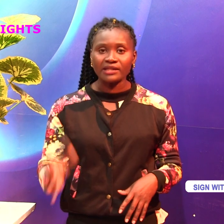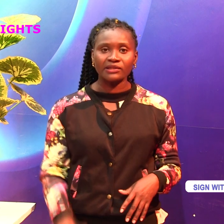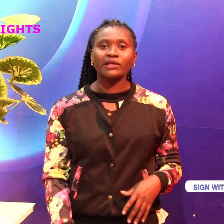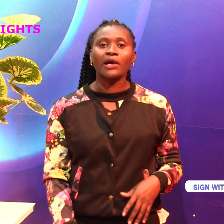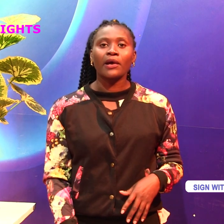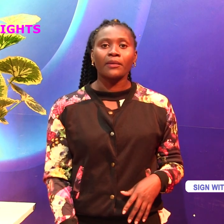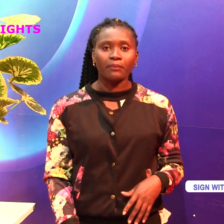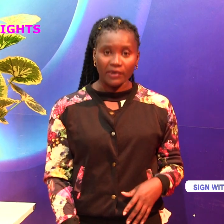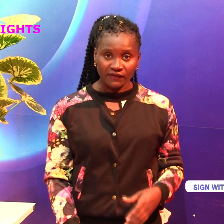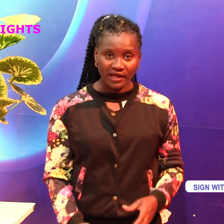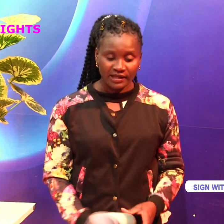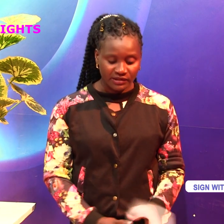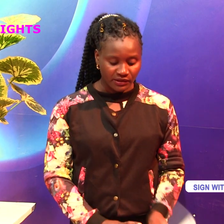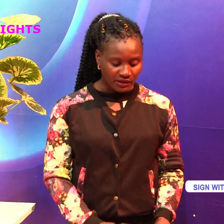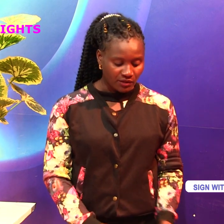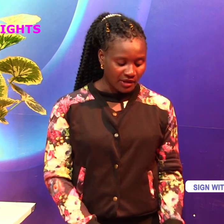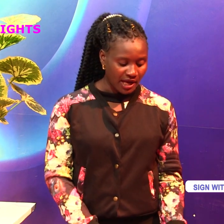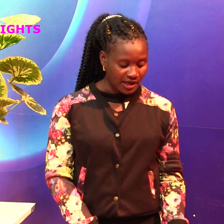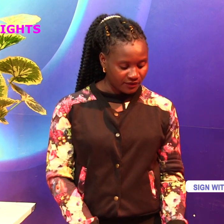right, privilege, we have